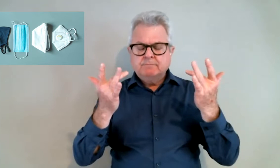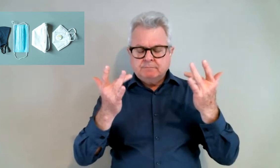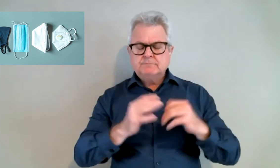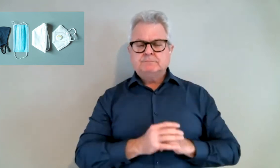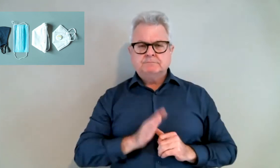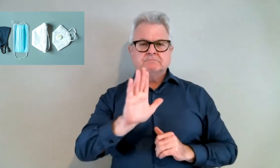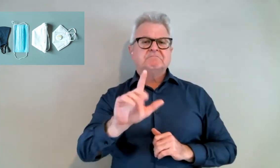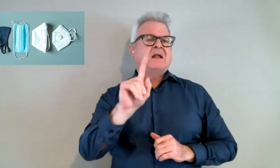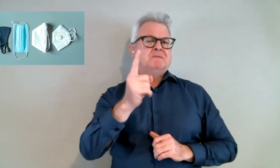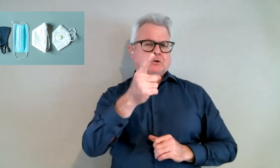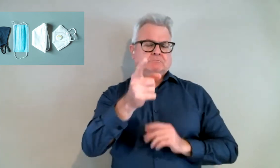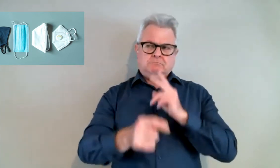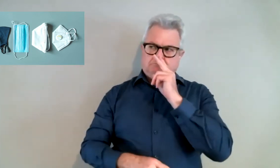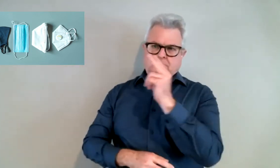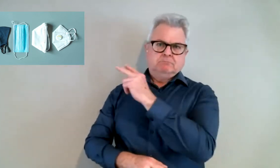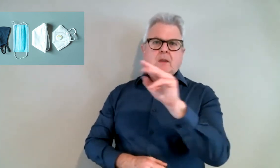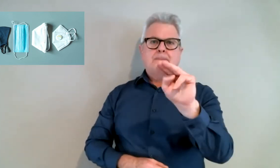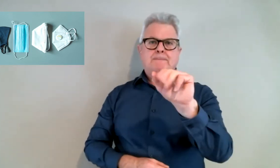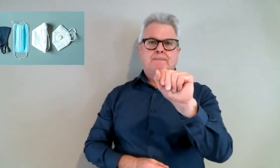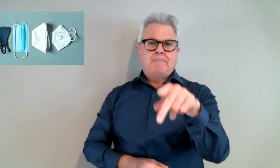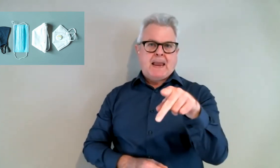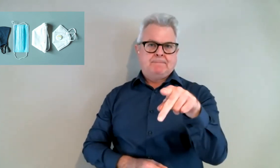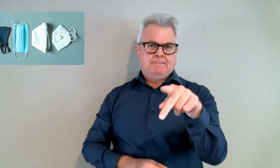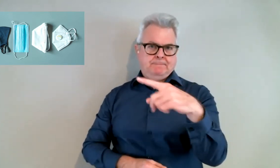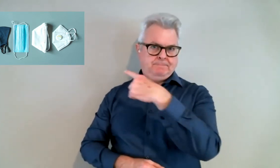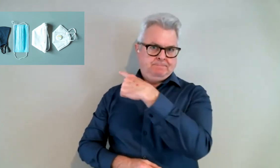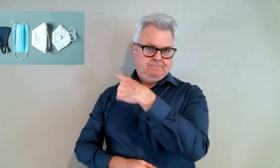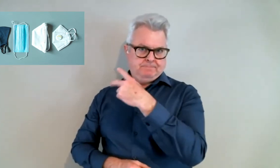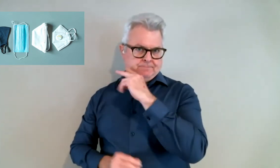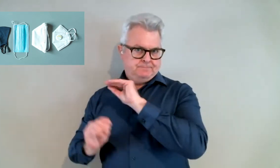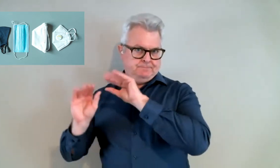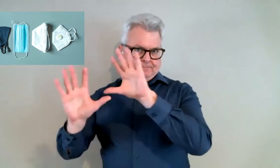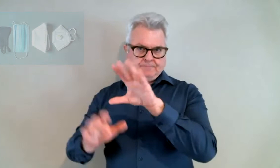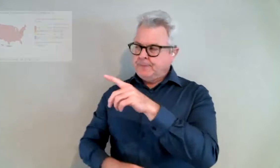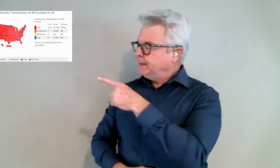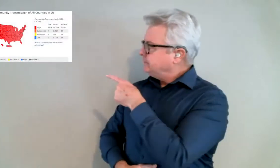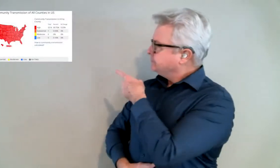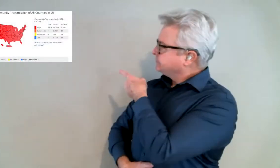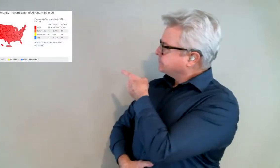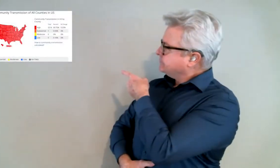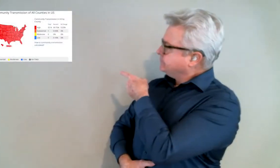What is so important about this information? Well, first of all, let's look at the map behind me on the wall.